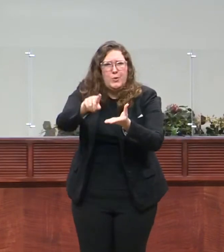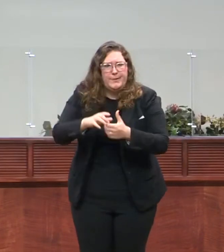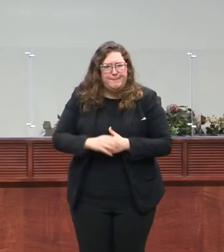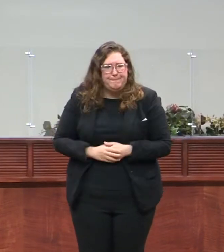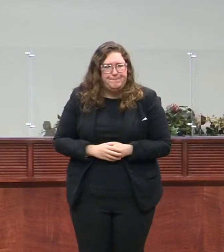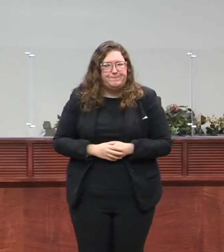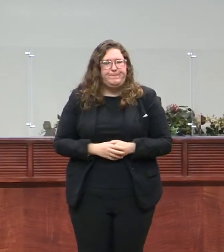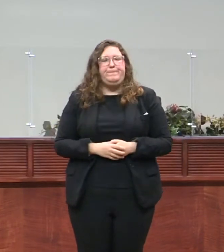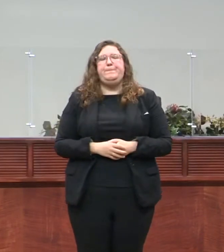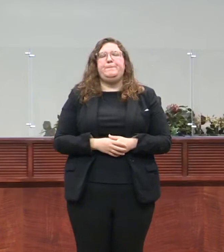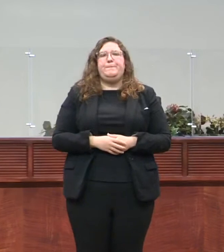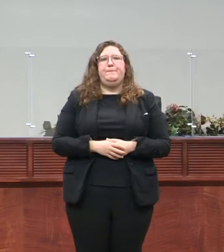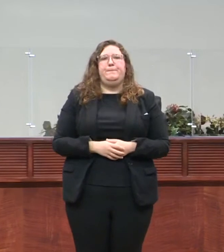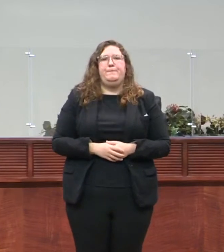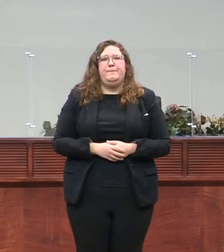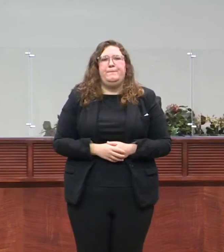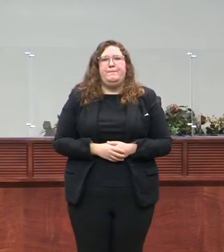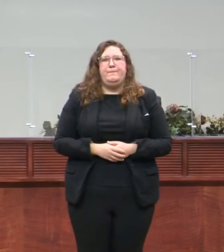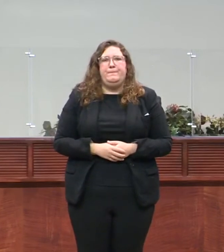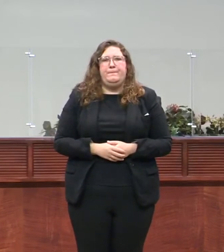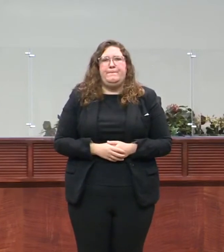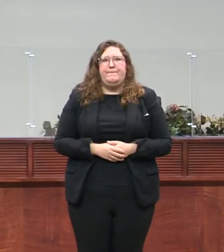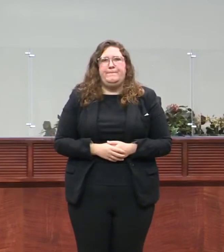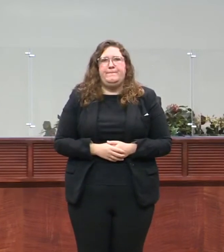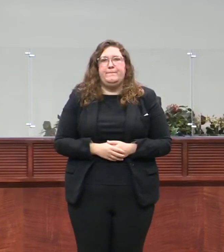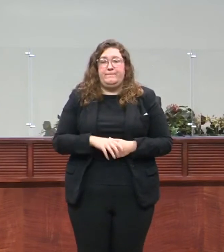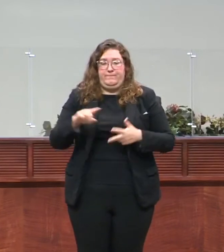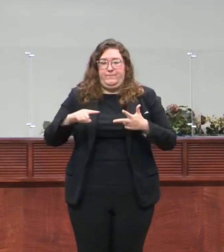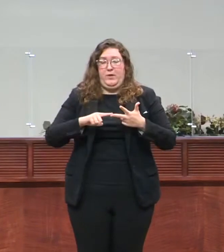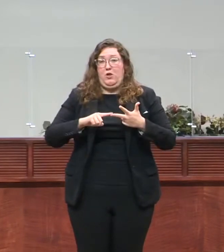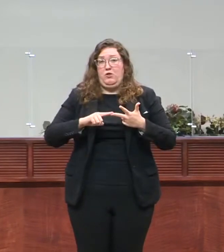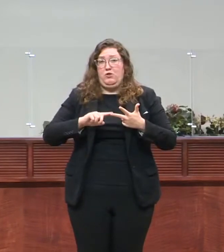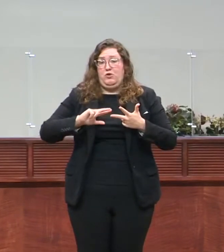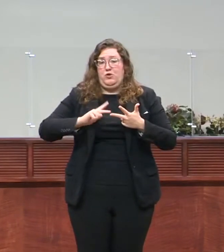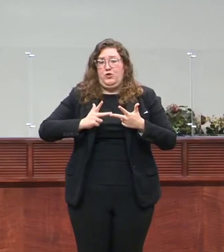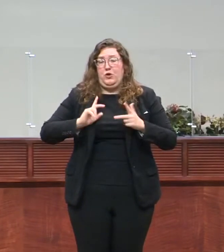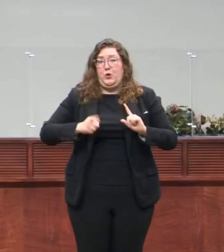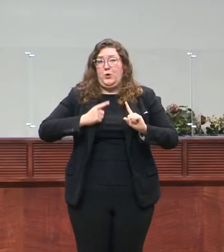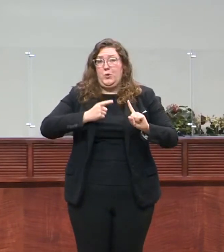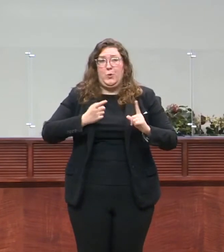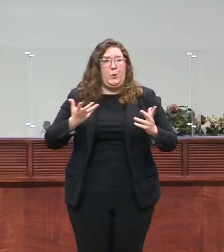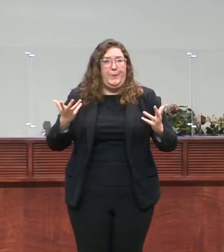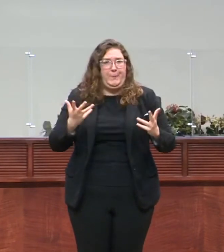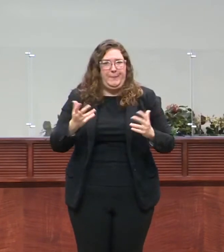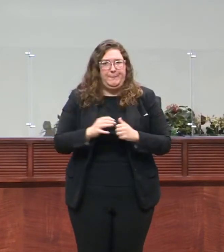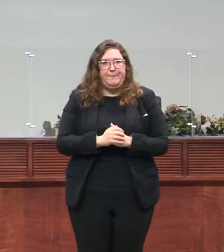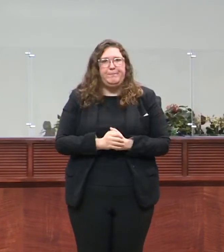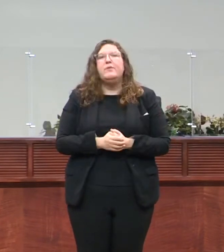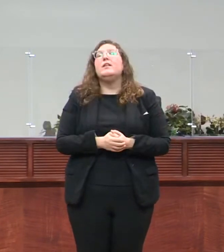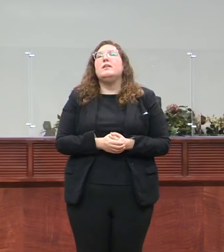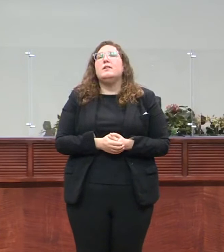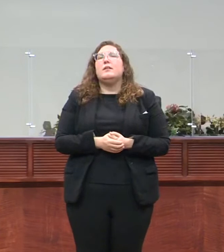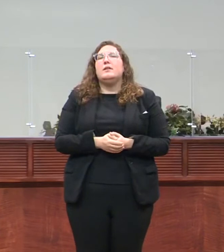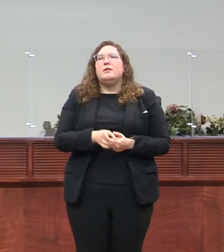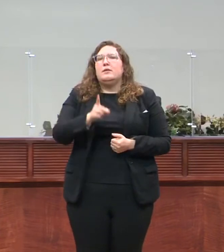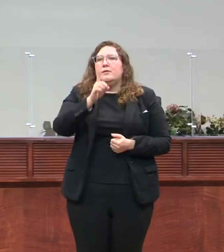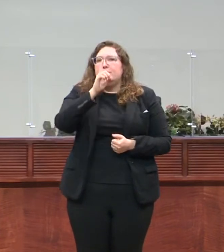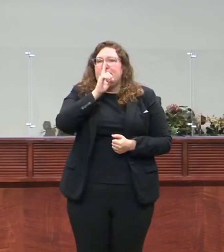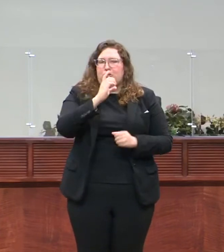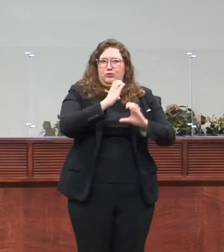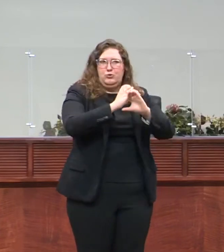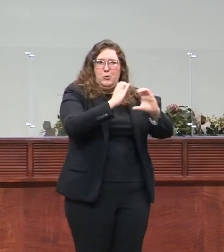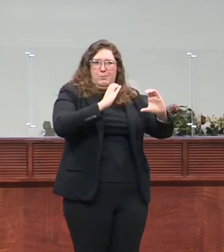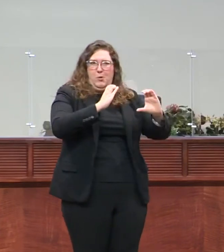our county. And number three, we want to continue to offer mobile